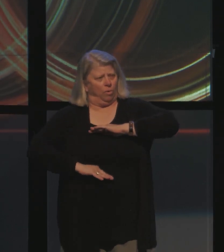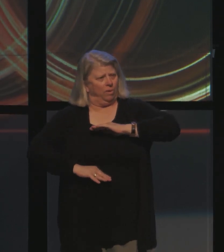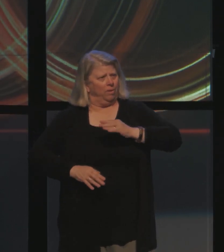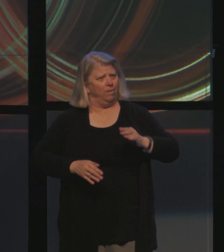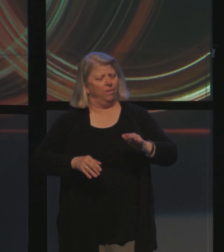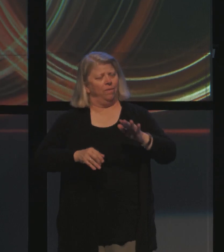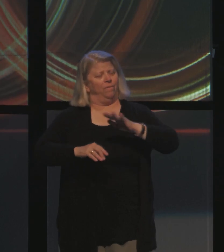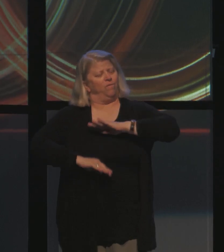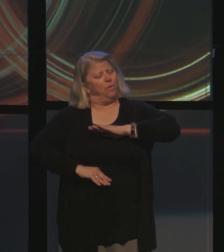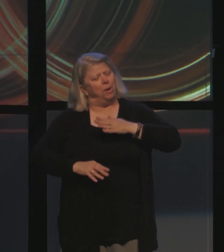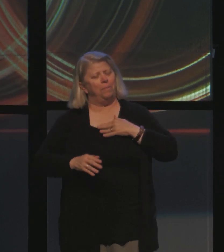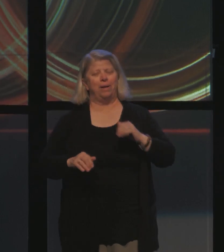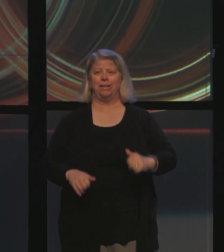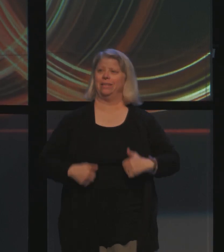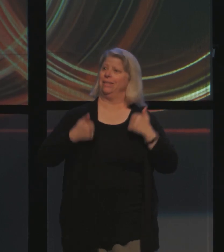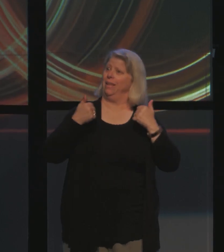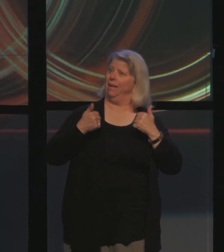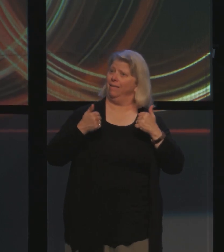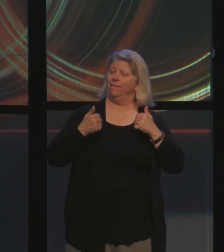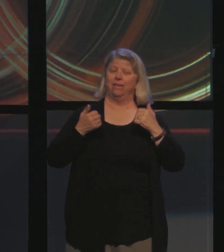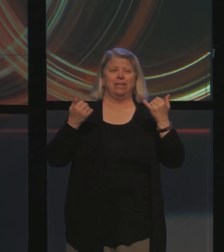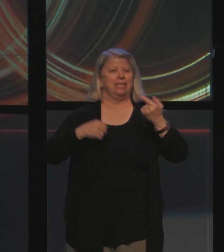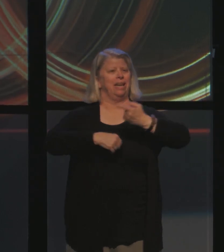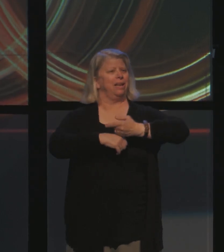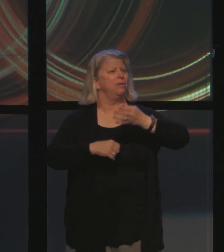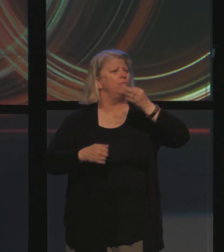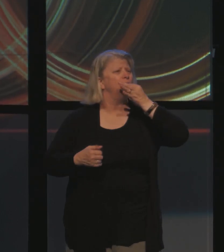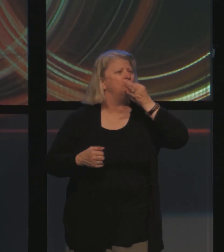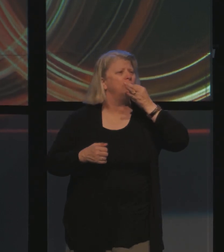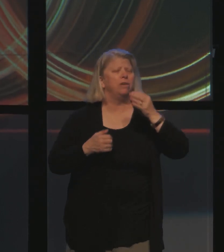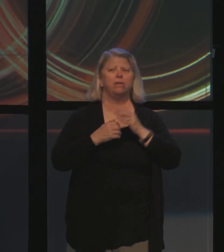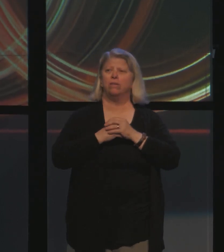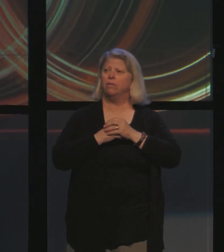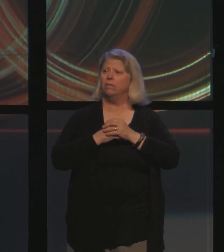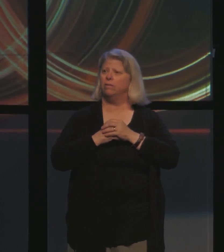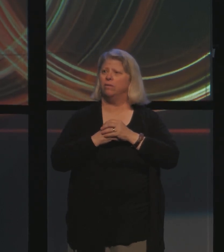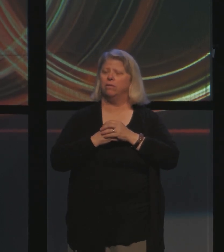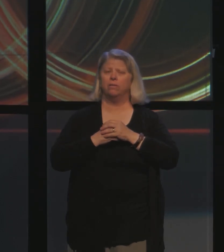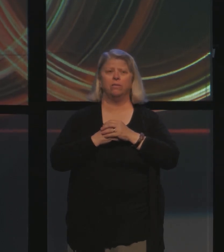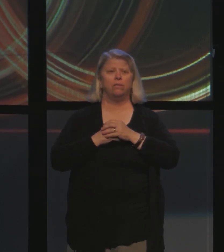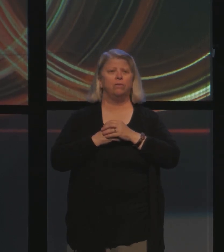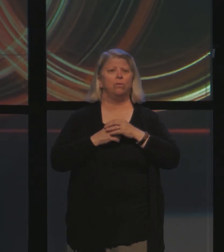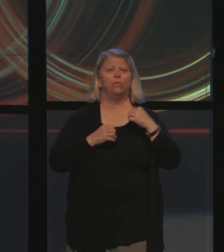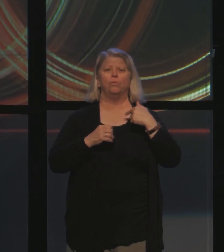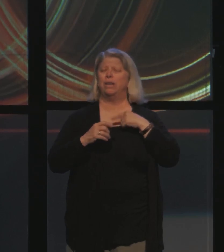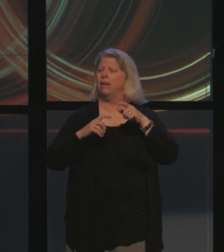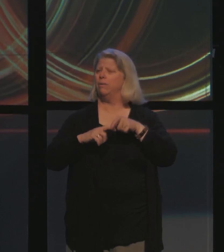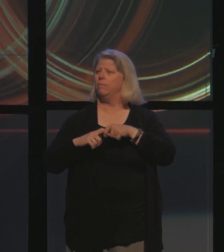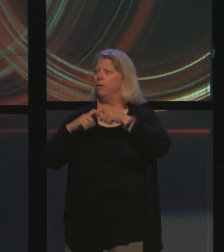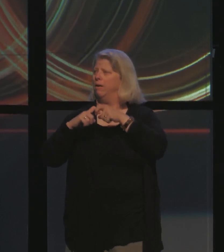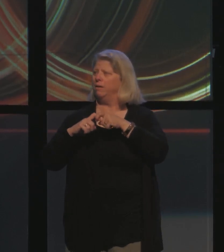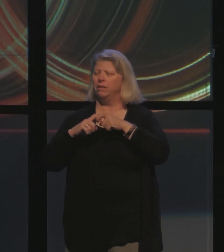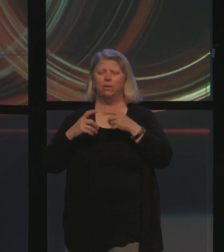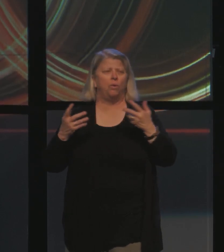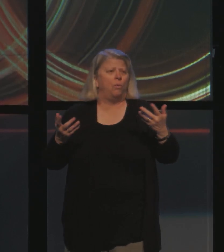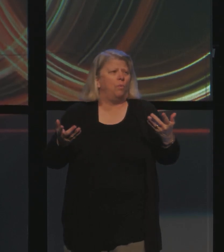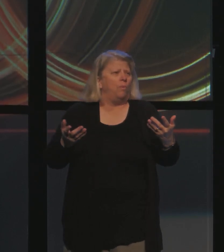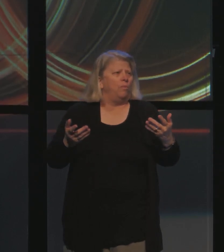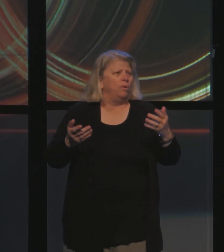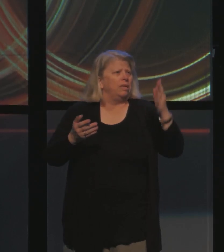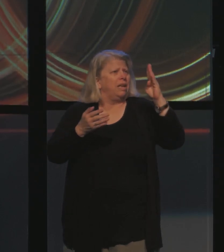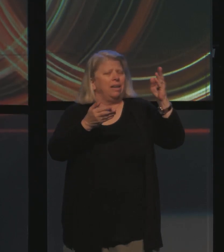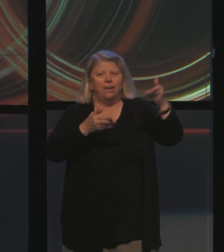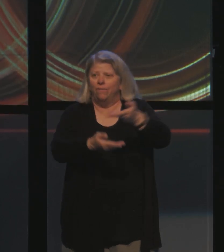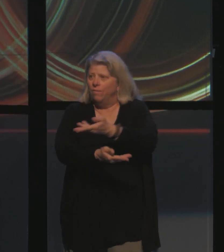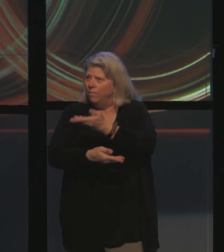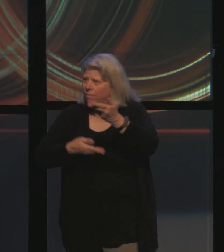life. So as we have communion today, right, as we just pause, what is it that God's inviting you